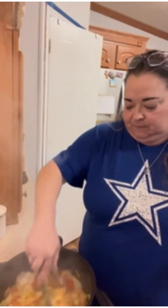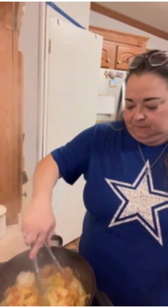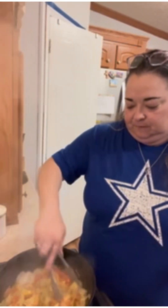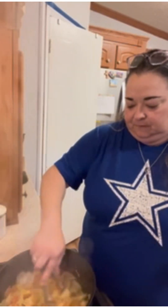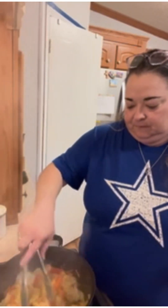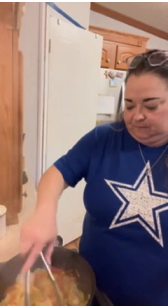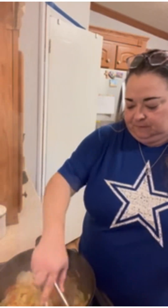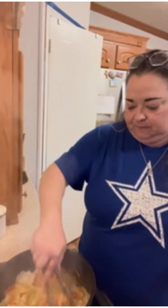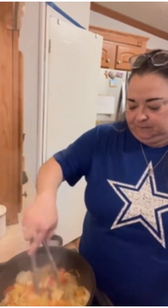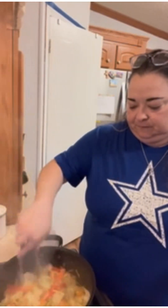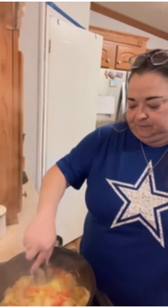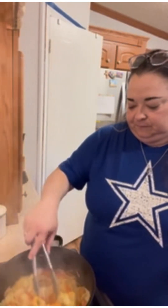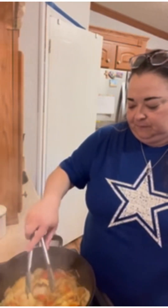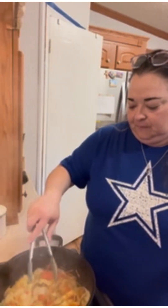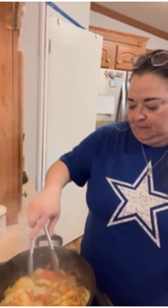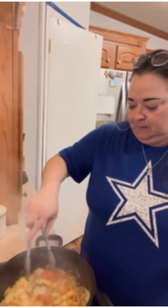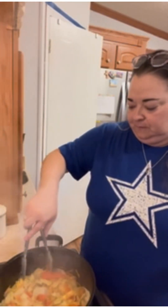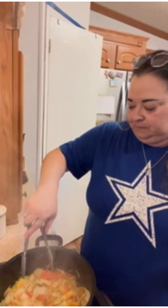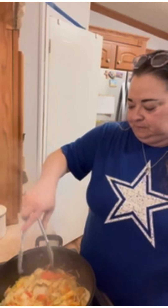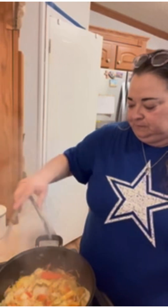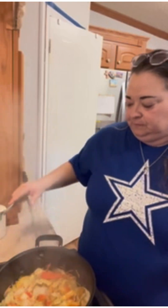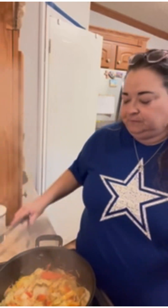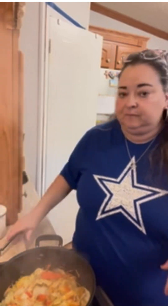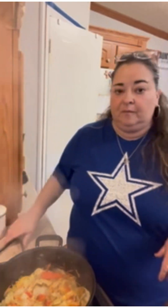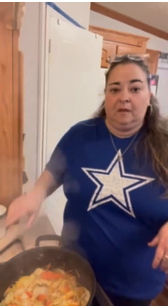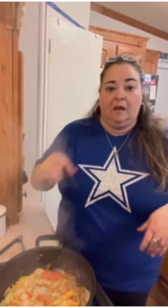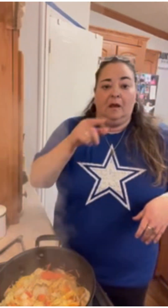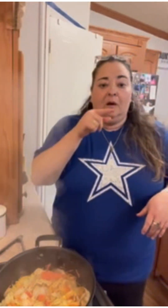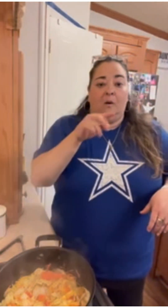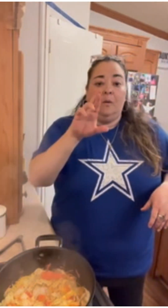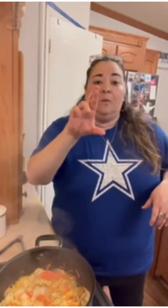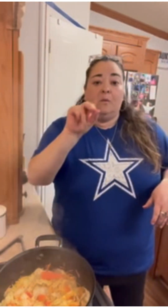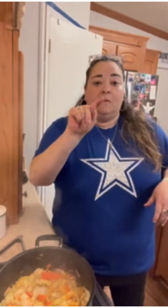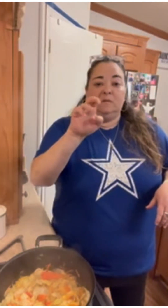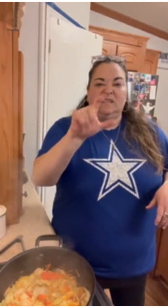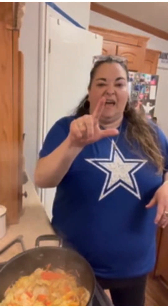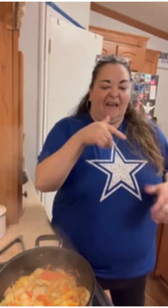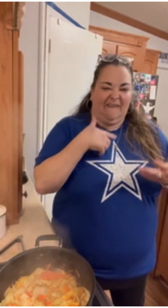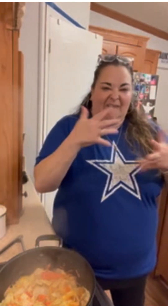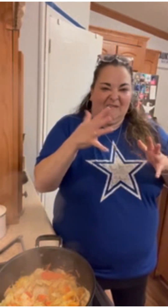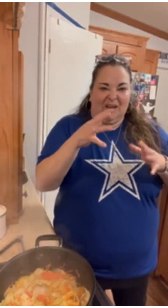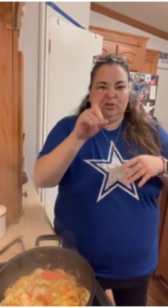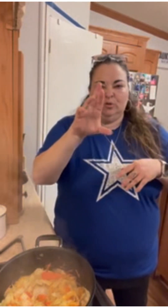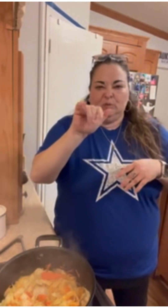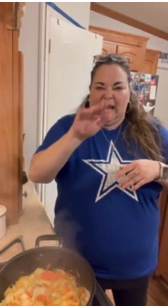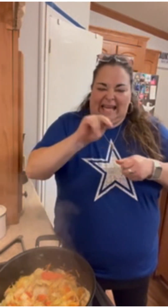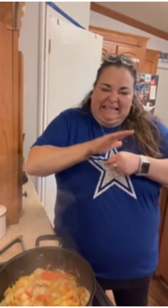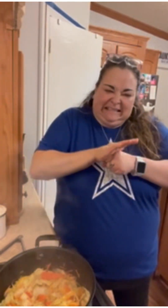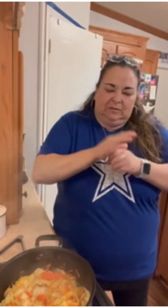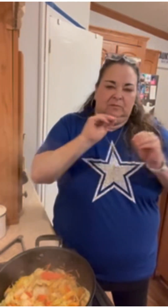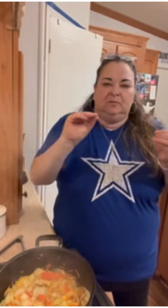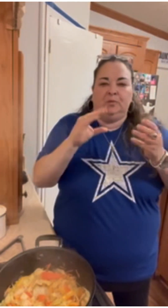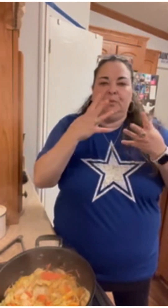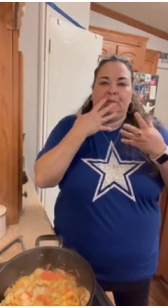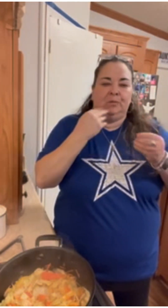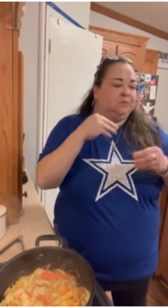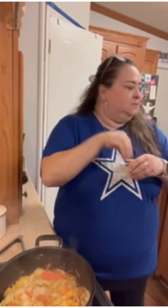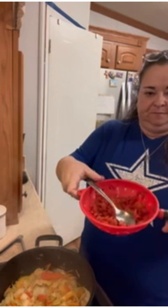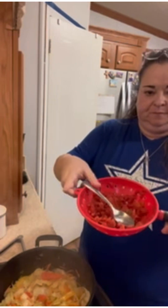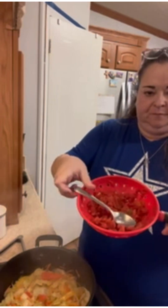So now we're going to add in our seasonings, okay? The rotel has already been